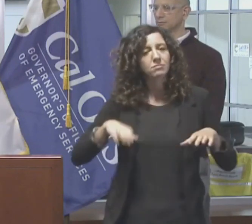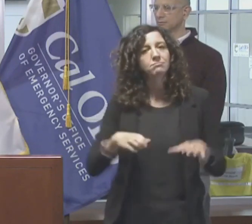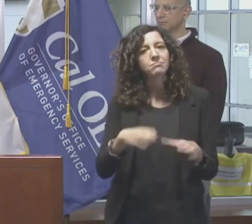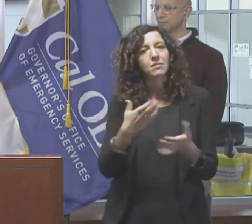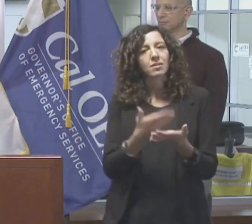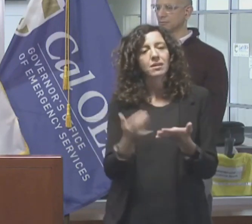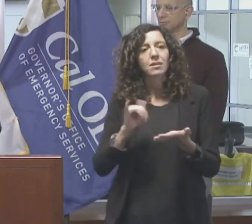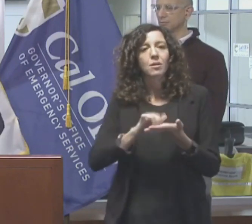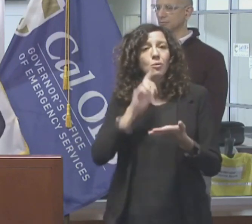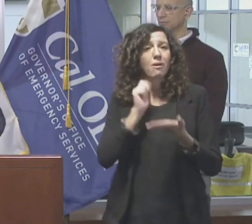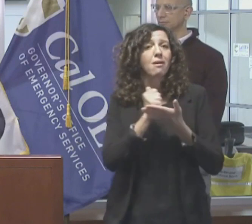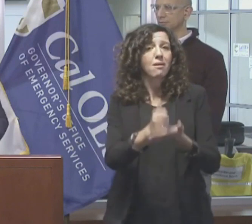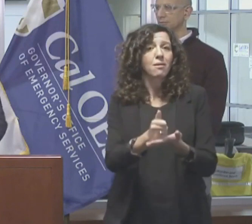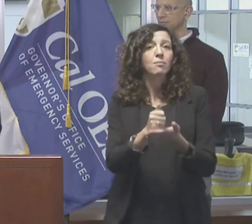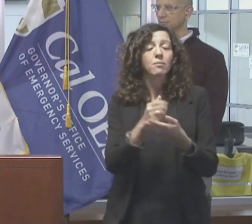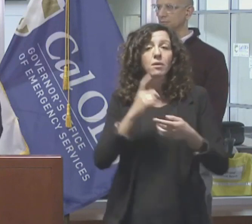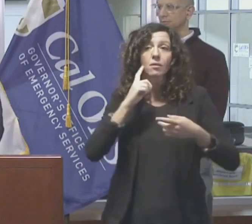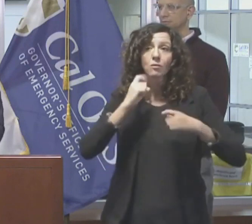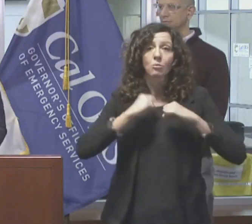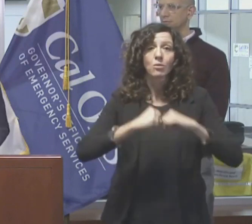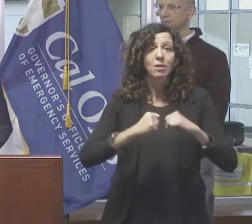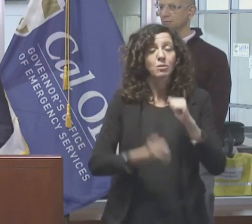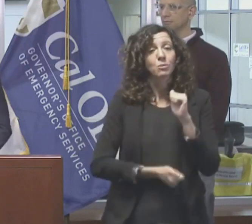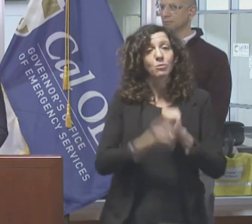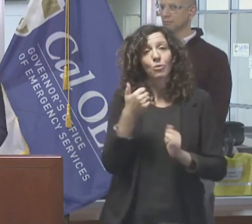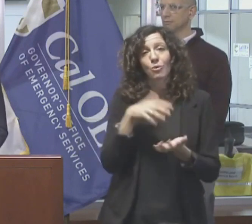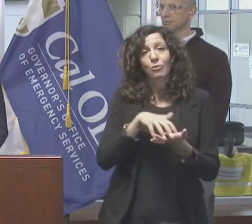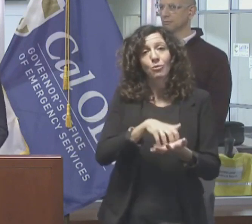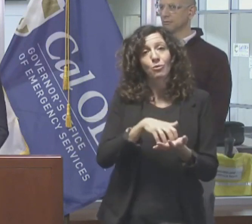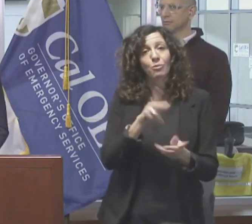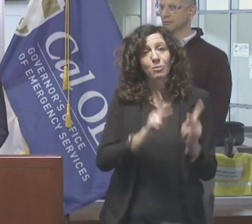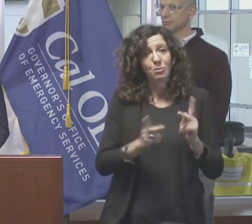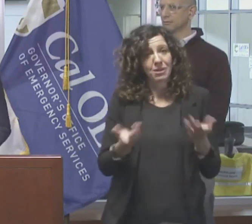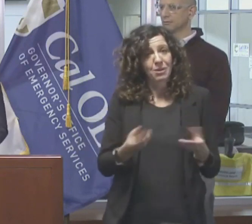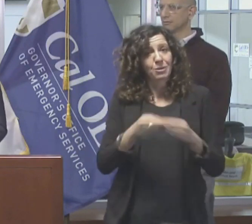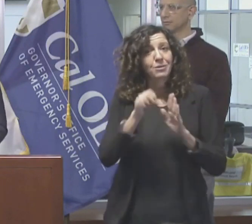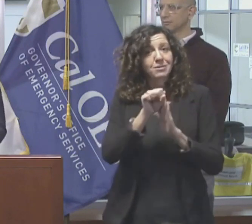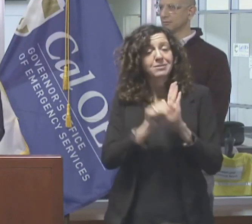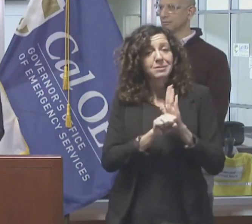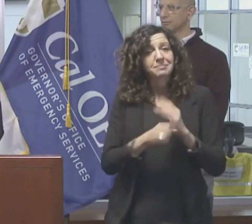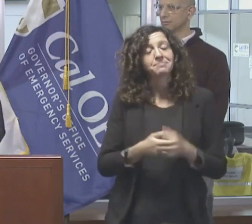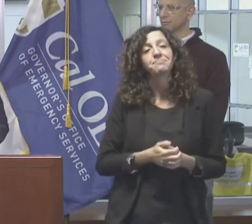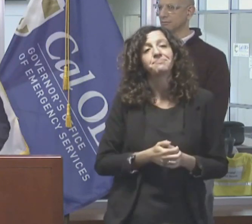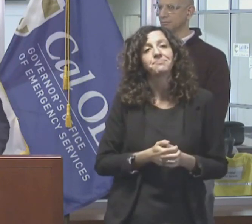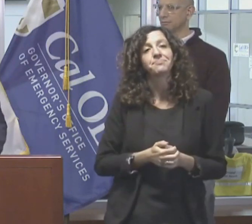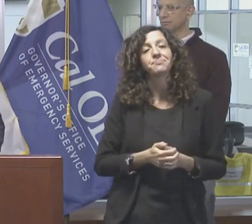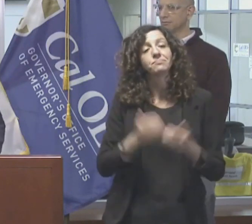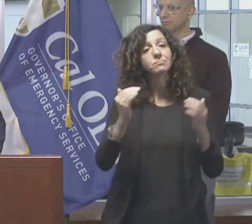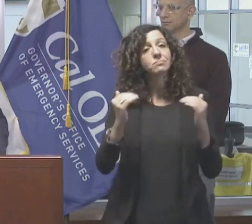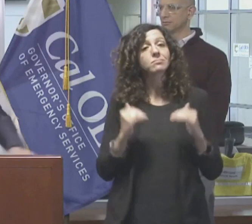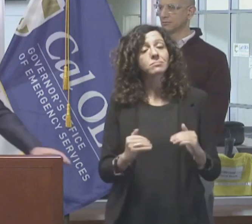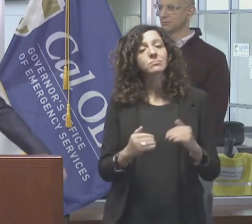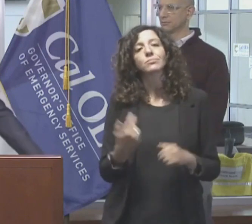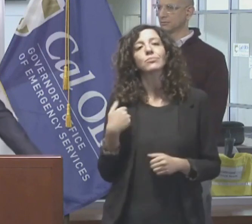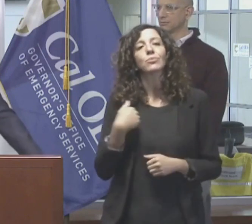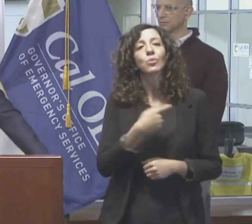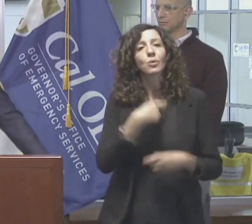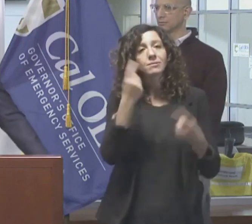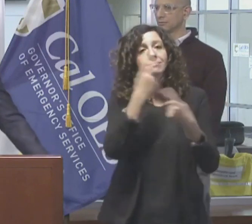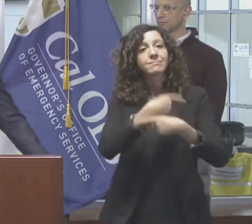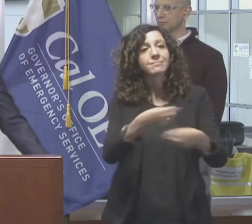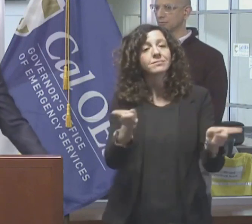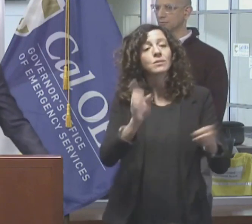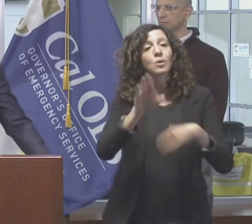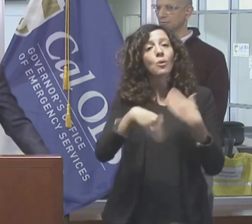are commensurate with the need to protect the most vulnerable Californians. Number two, we are directing that all